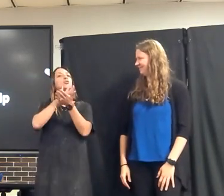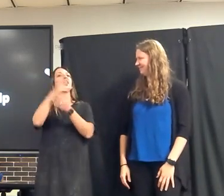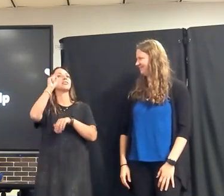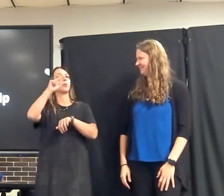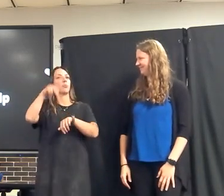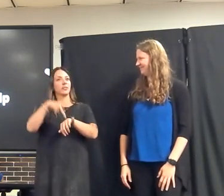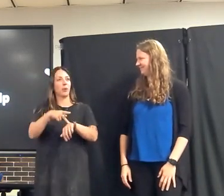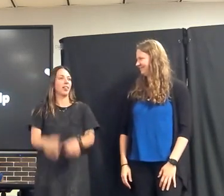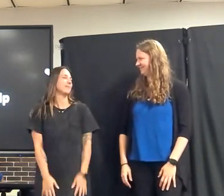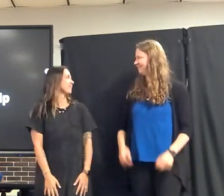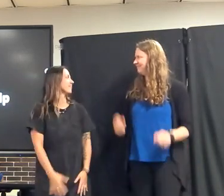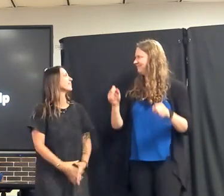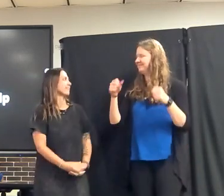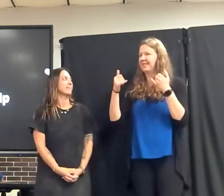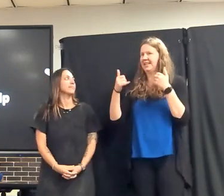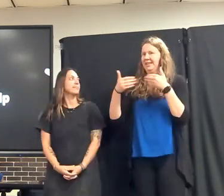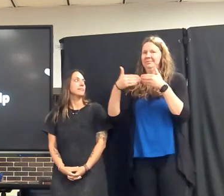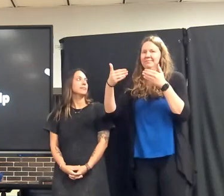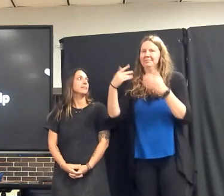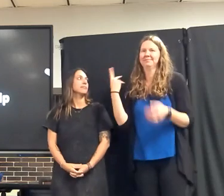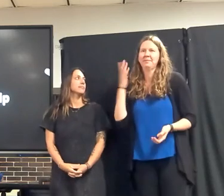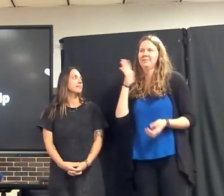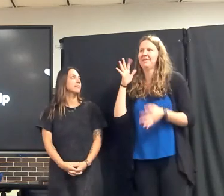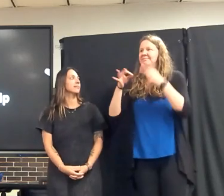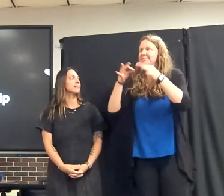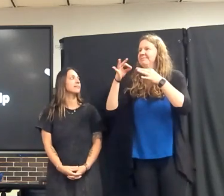Tavernese, and I'm the middle school and high school principal.